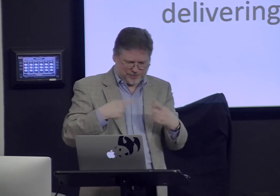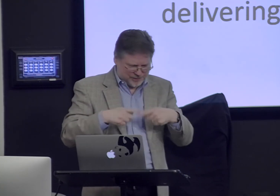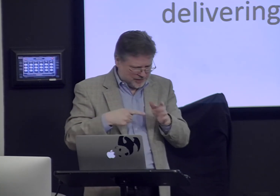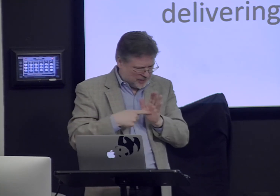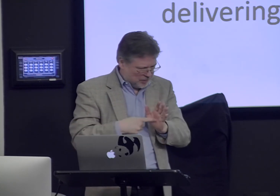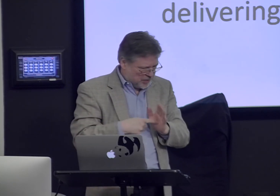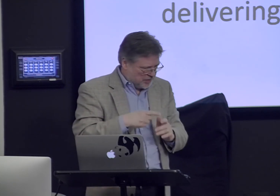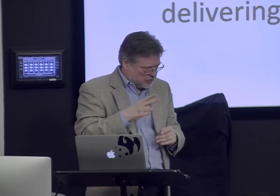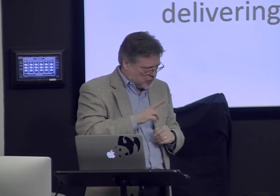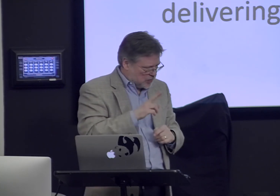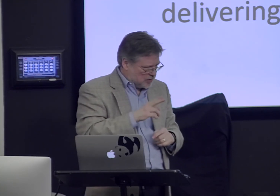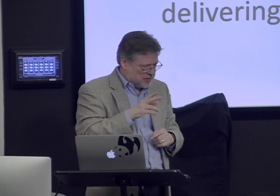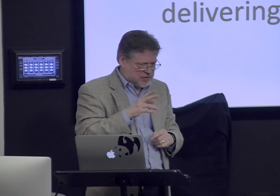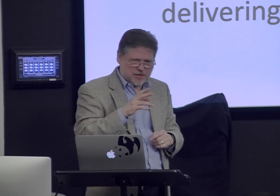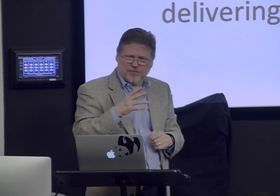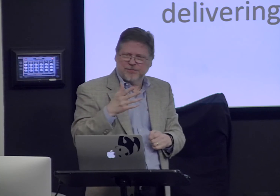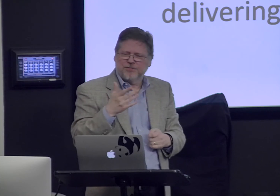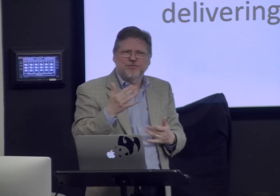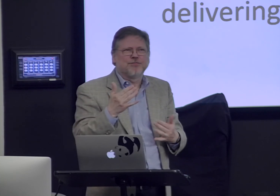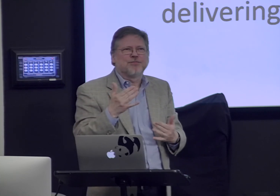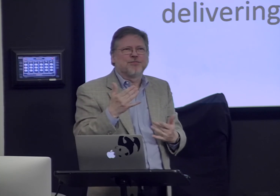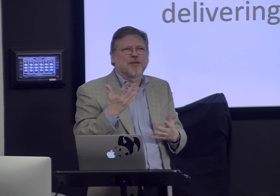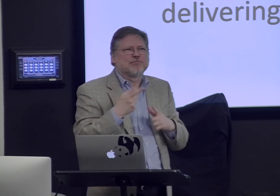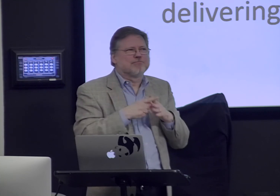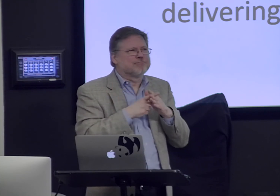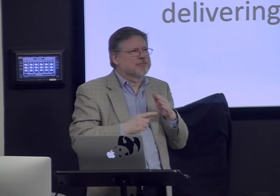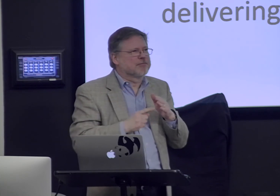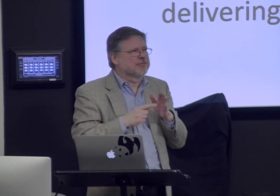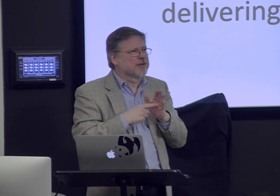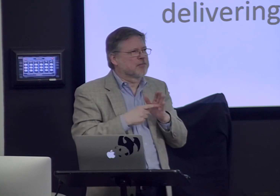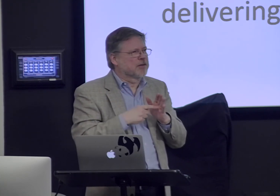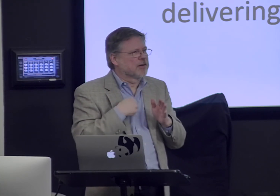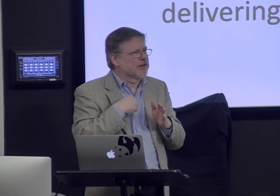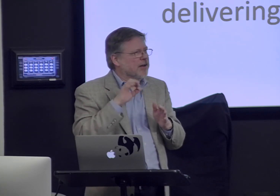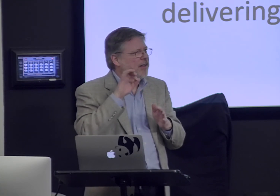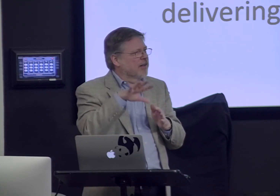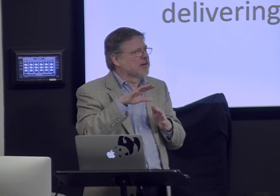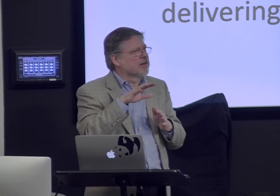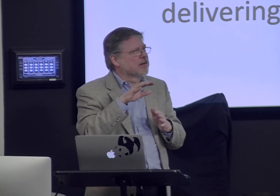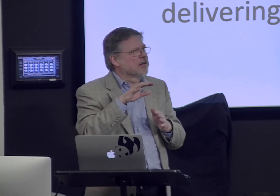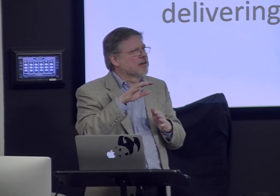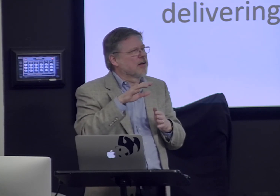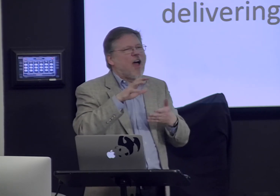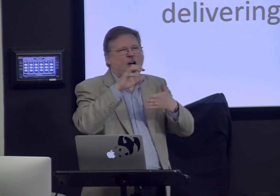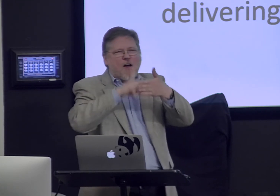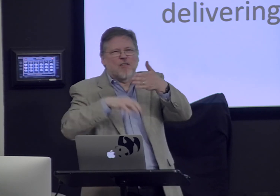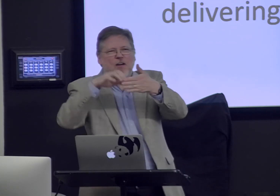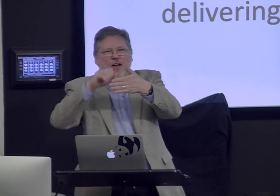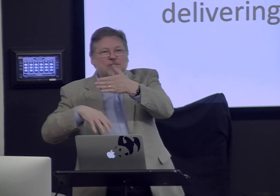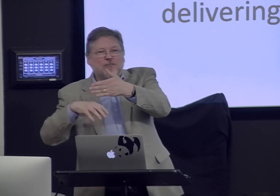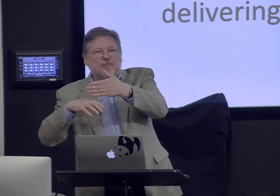can predict would happen. Just sort of like the other example I gave, and it's escaping me now.